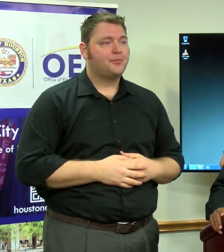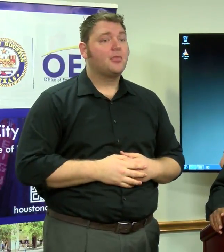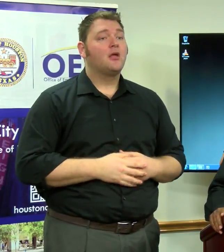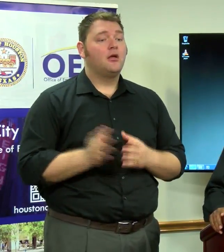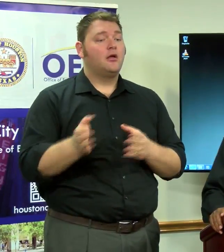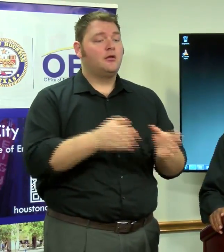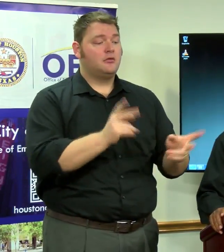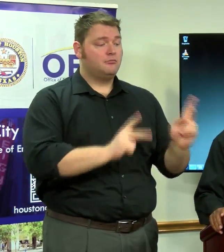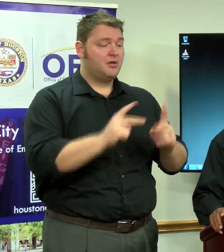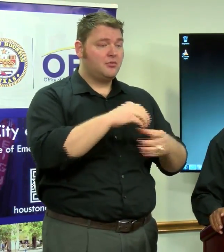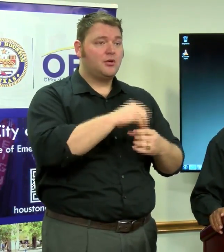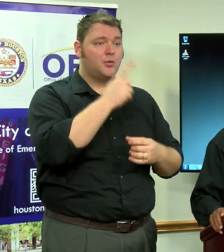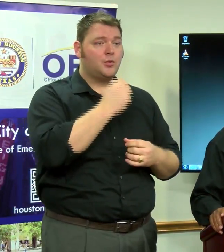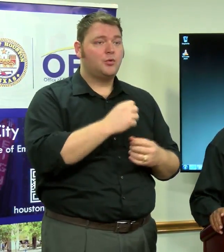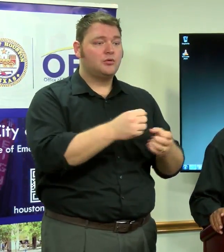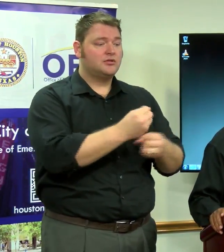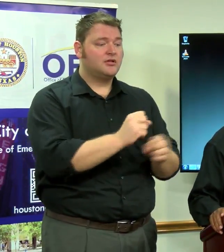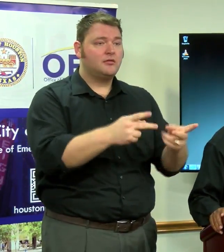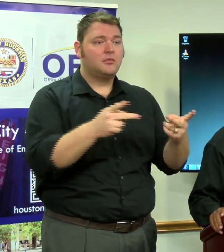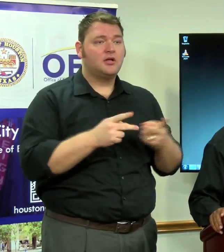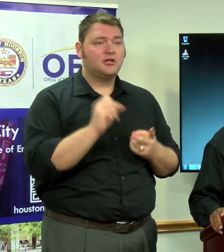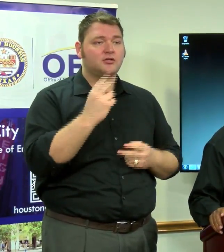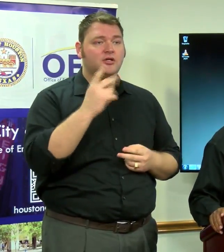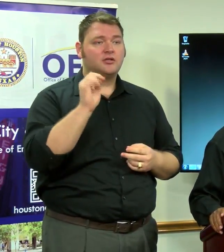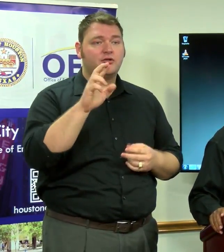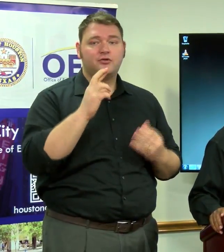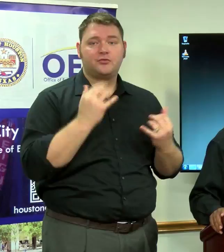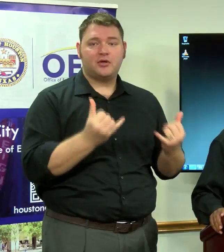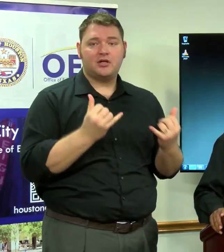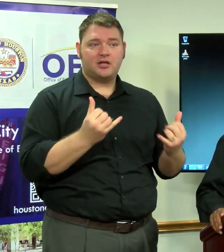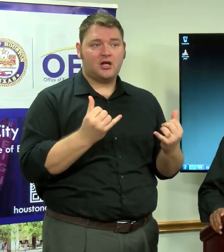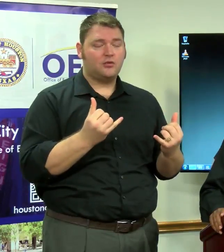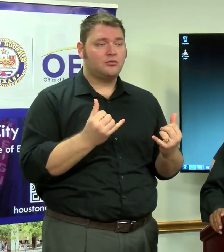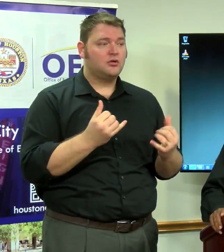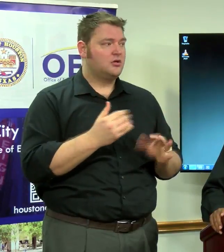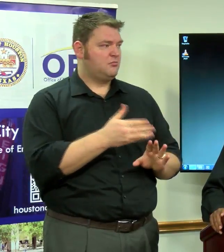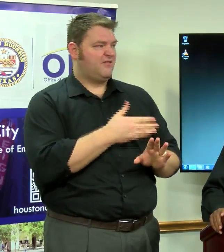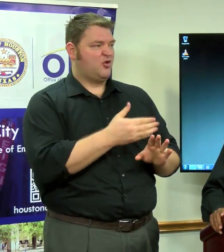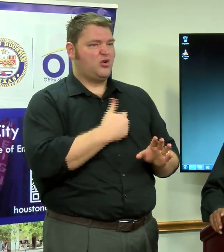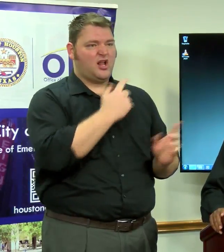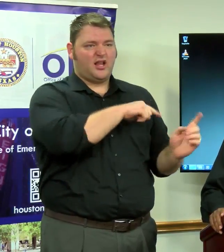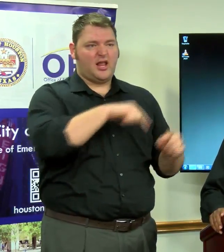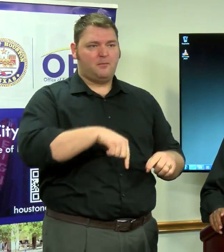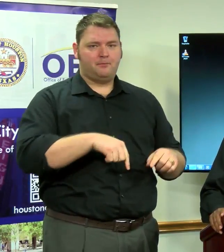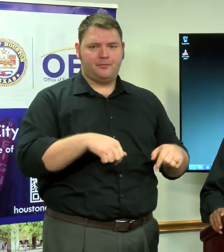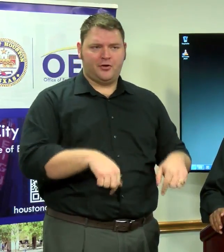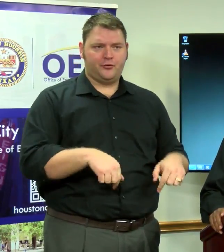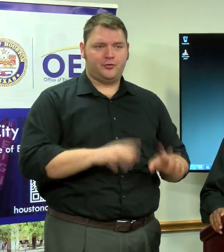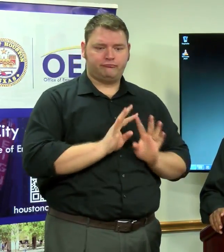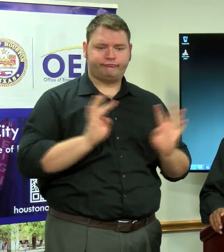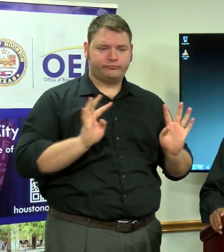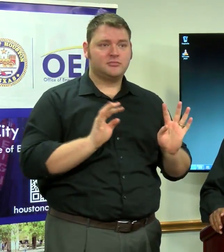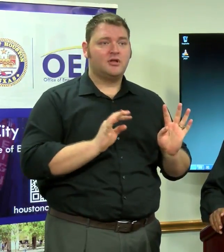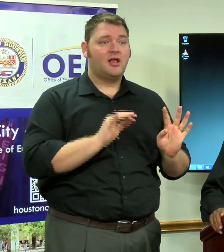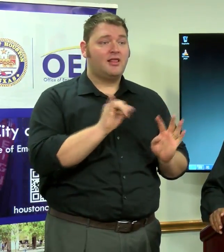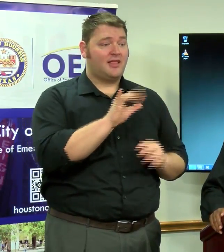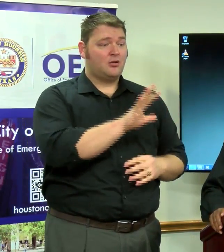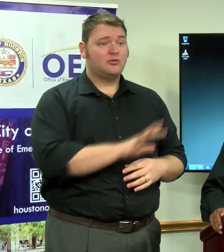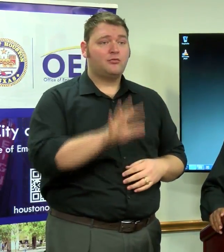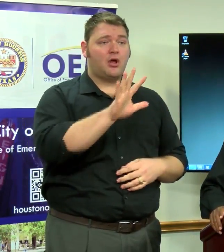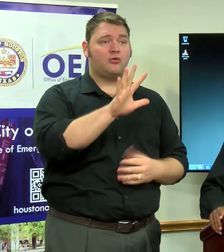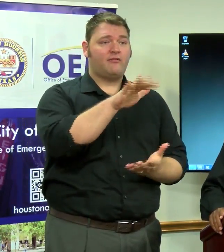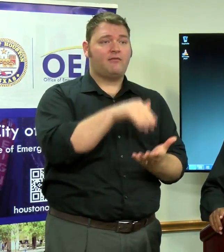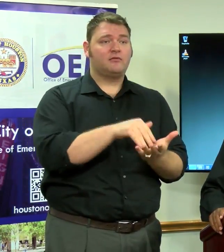shelters, as of now, well, no, as of the time before I came out, that number was about